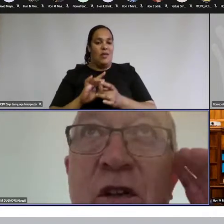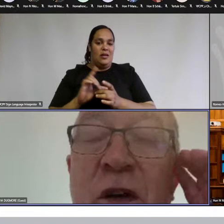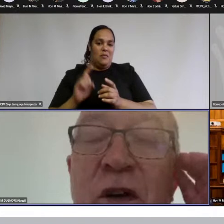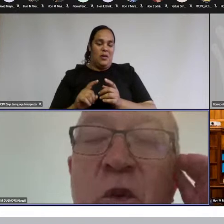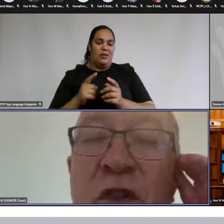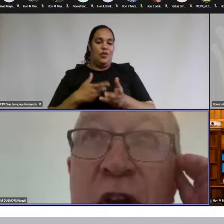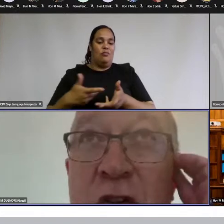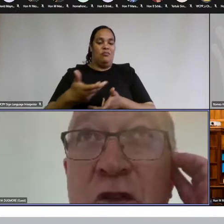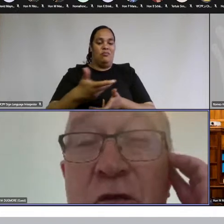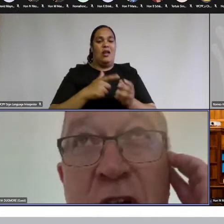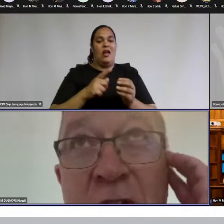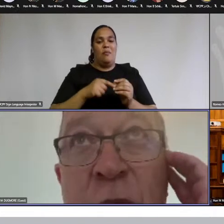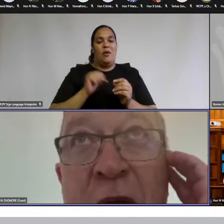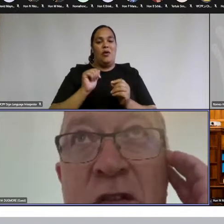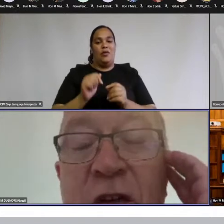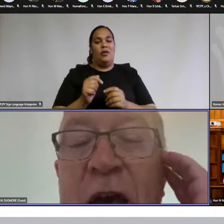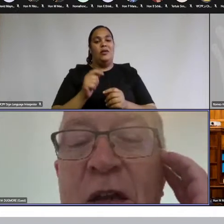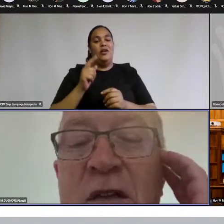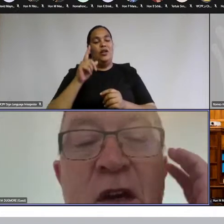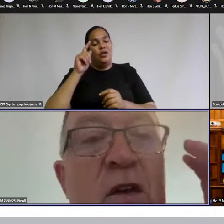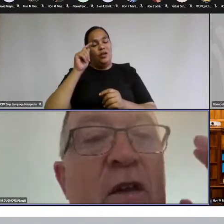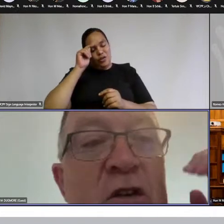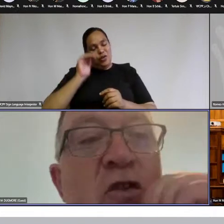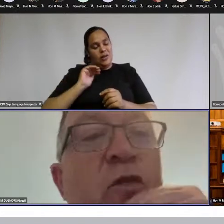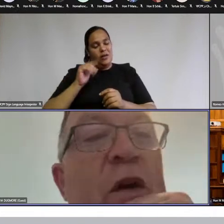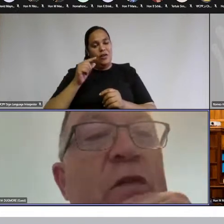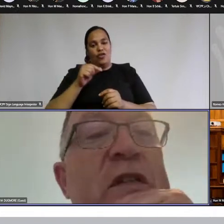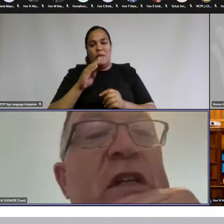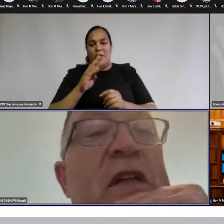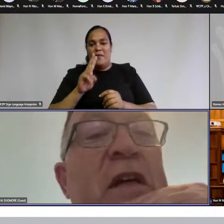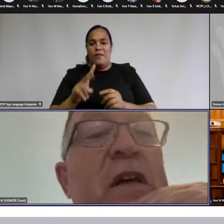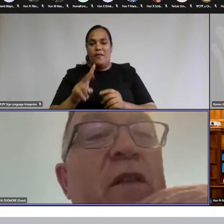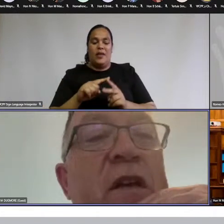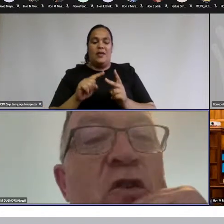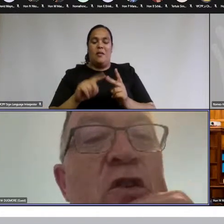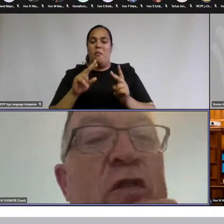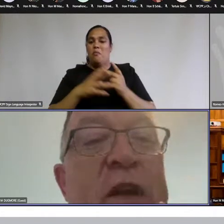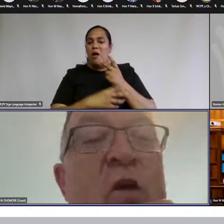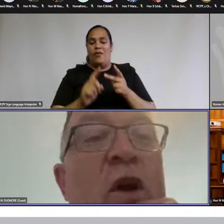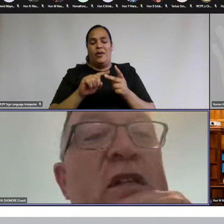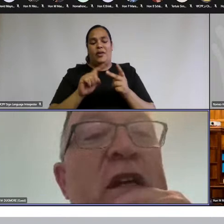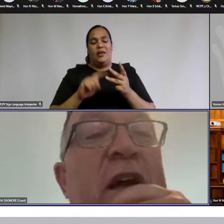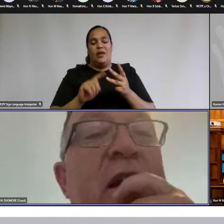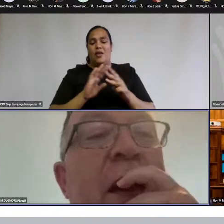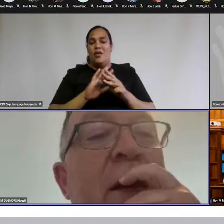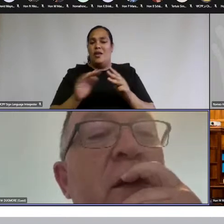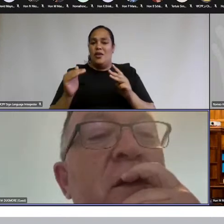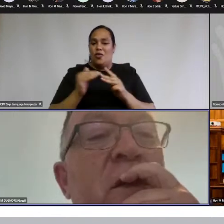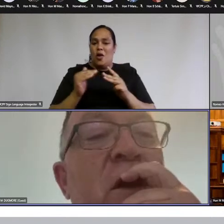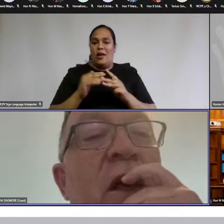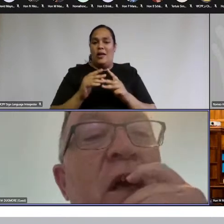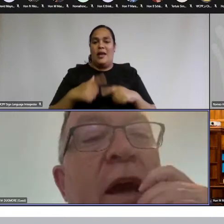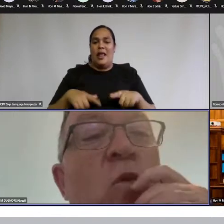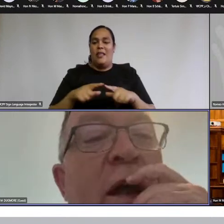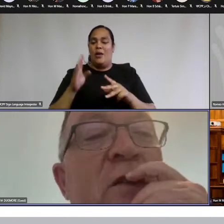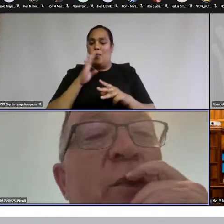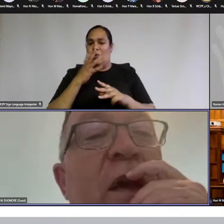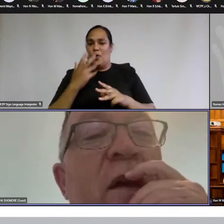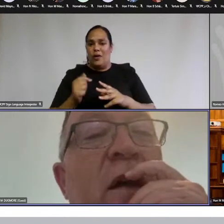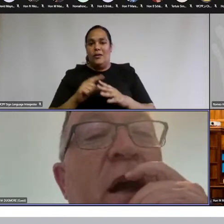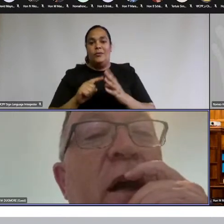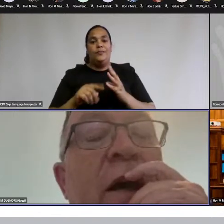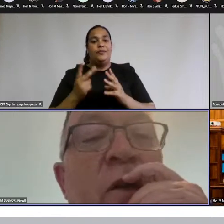to deal with the issues of gender-based violence, the issues of poverty, the issues of inequality and landlessness. And